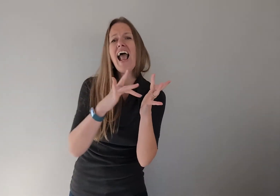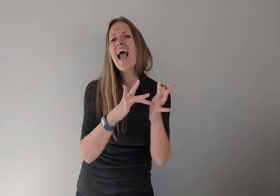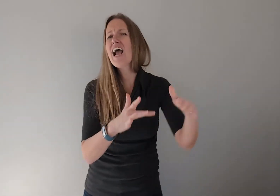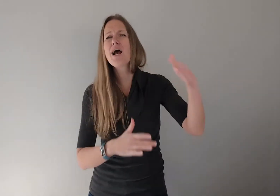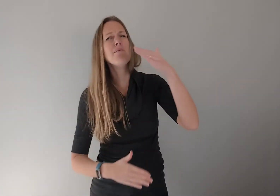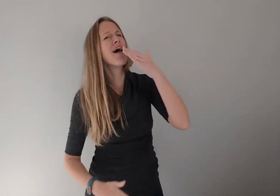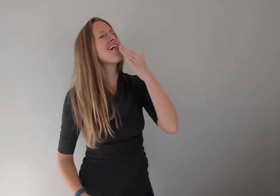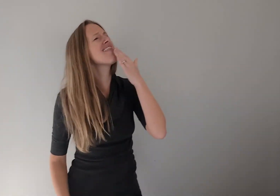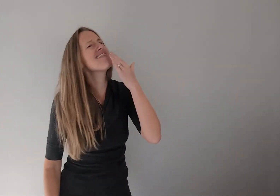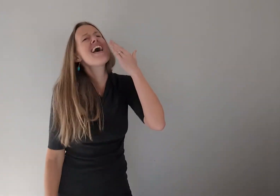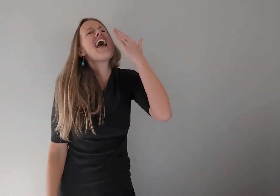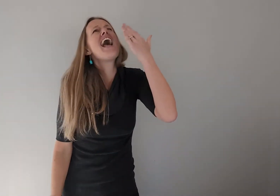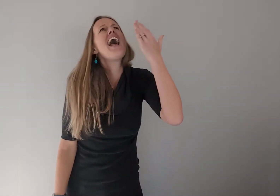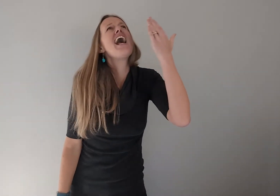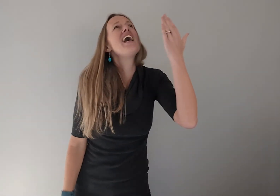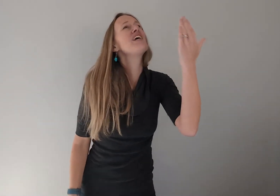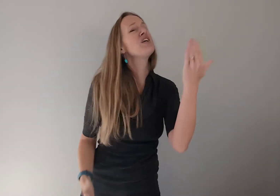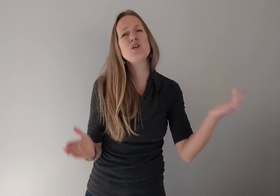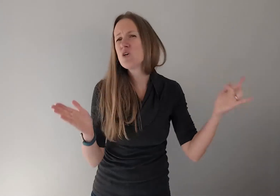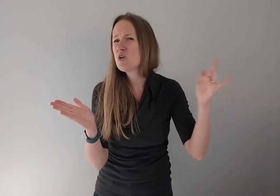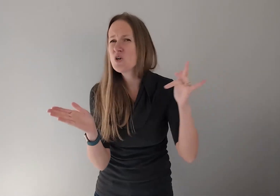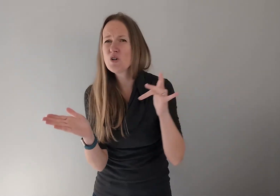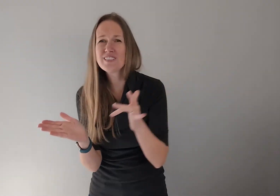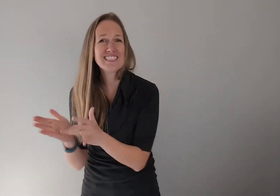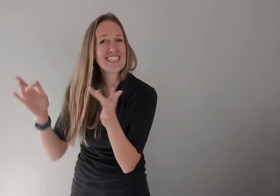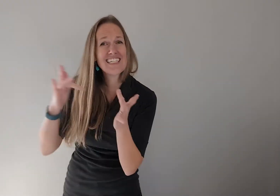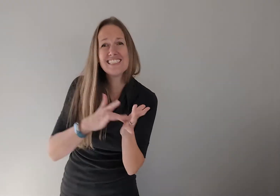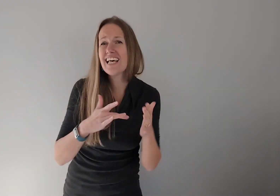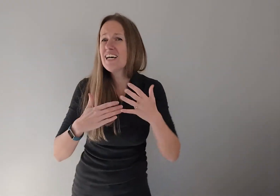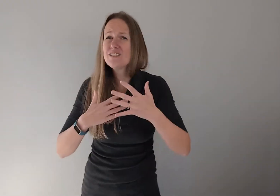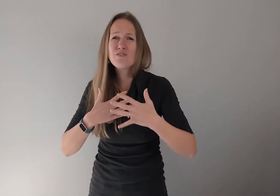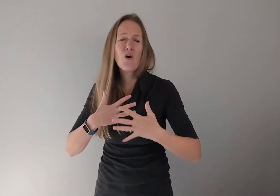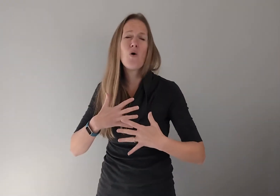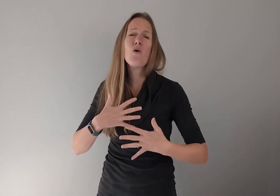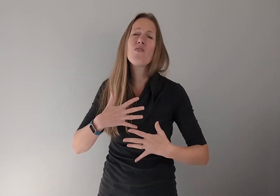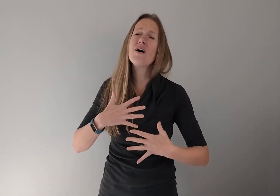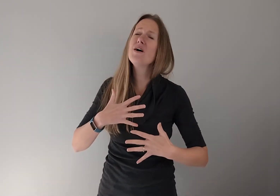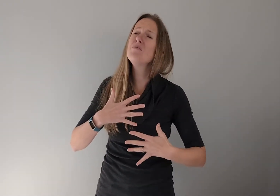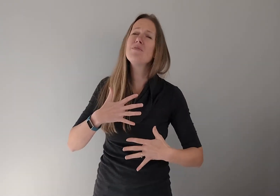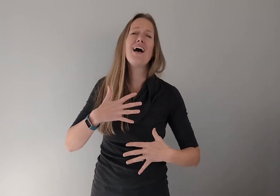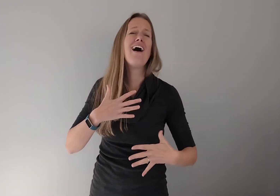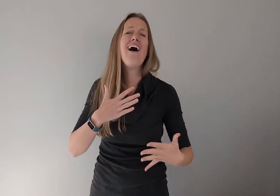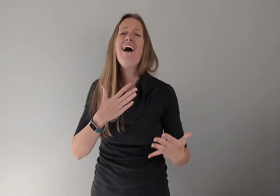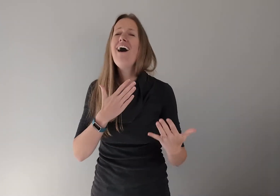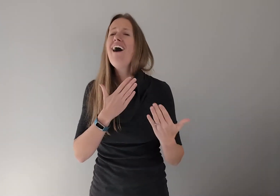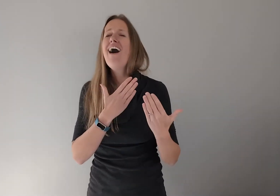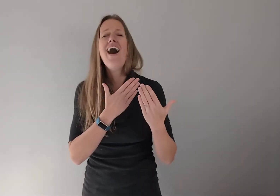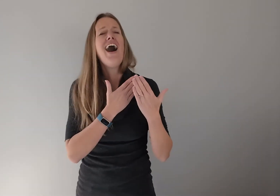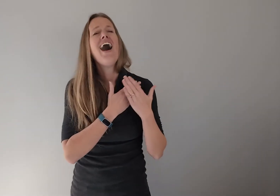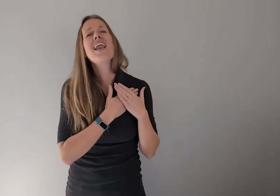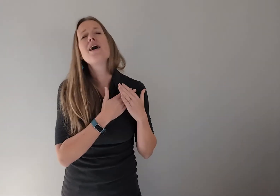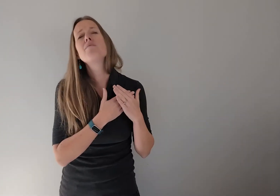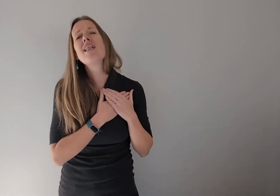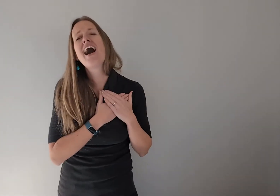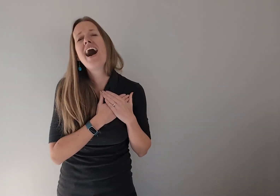Lamb. Thank you, Jesus, for the blood applied. Thank